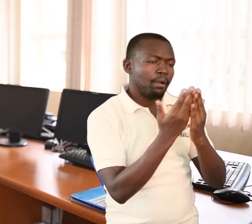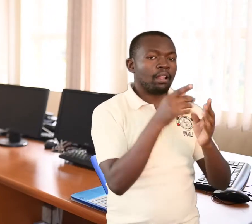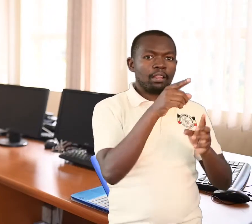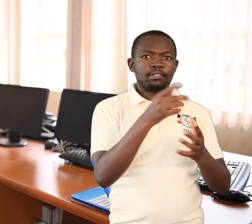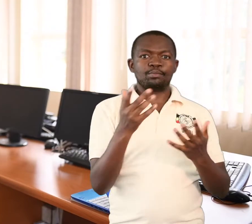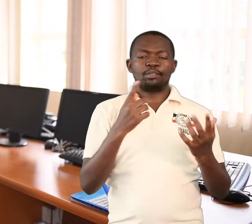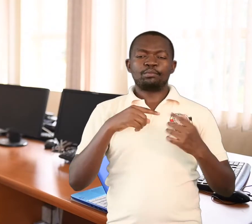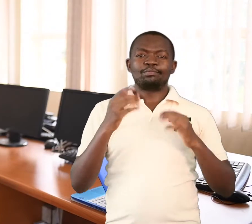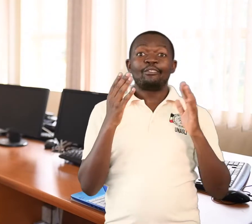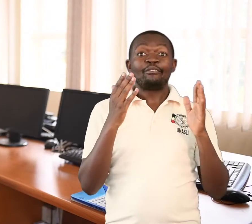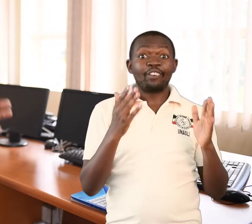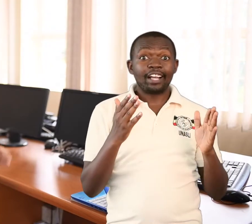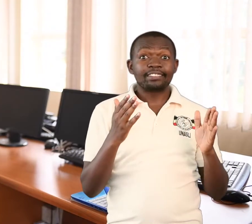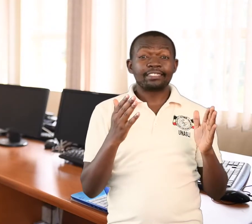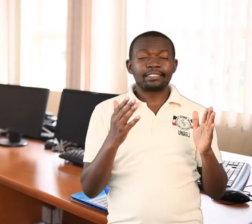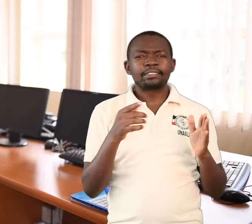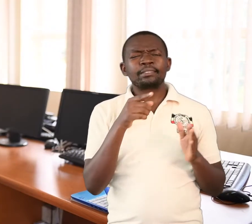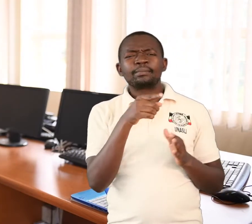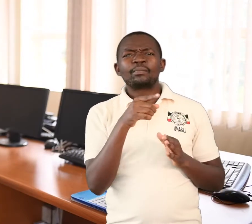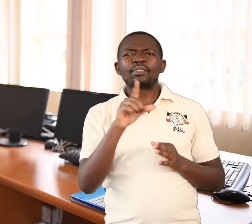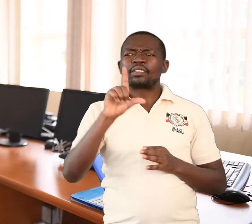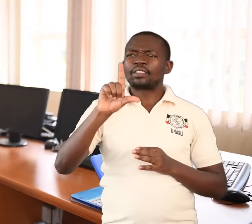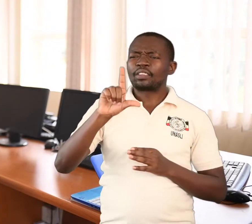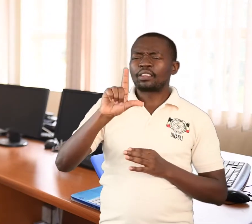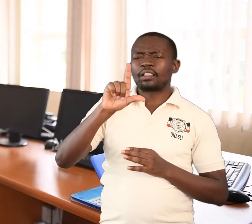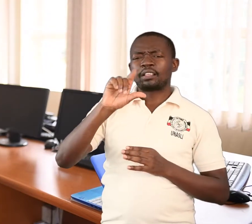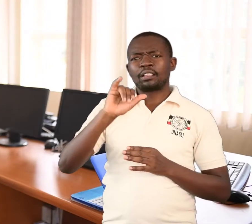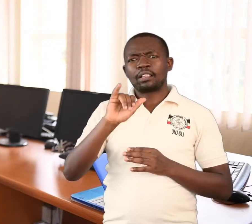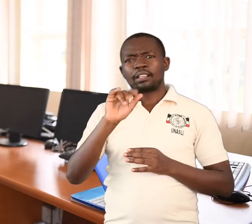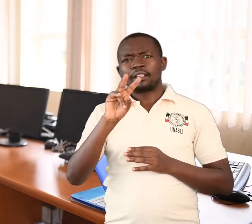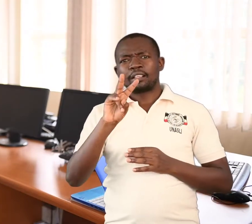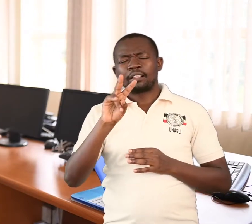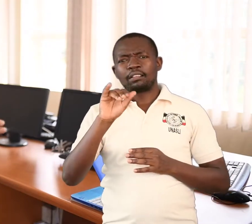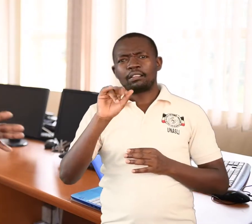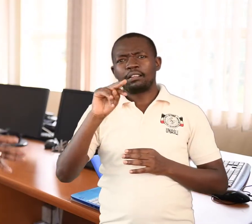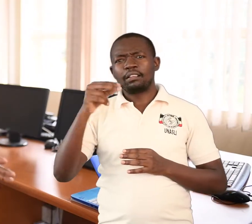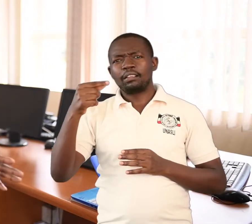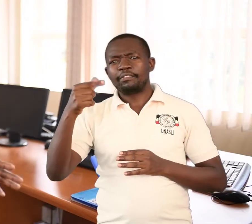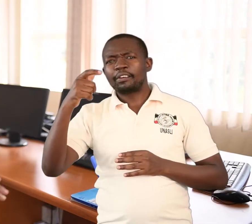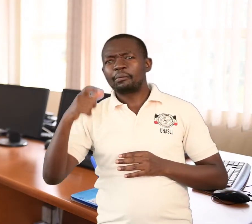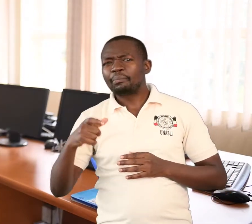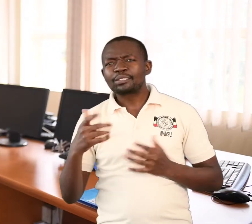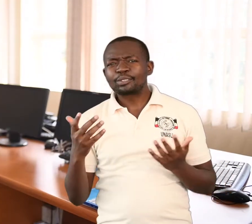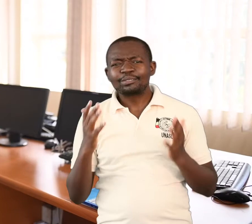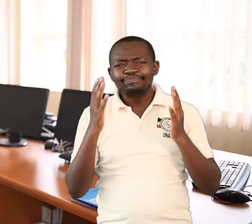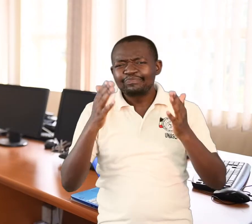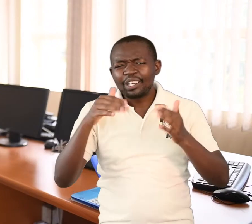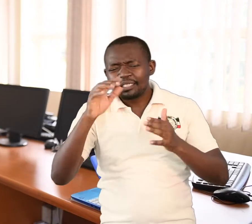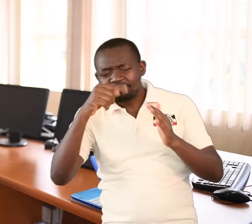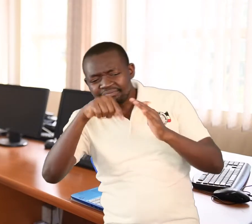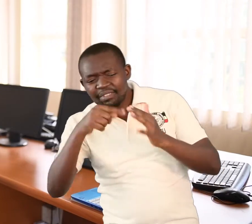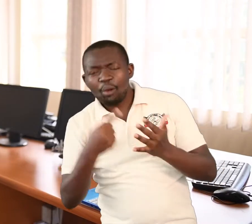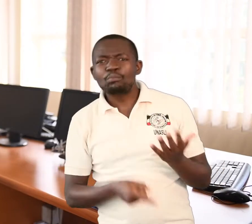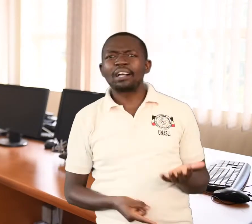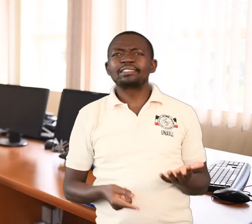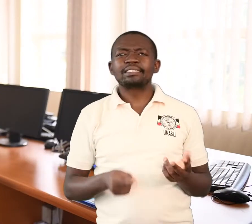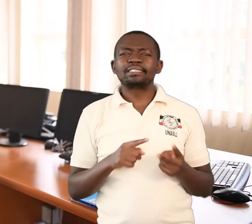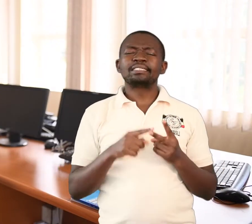at. What is all about the living person? What is all about the regional imaginative? We